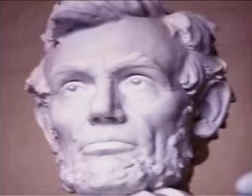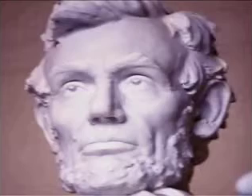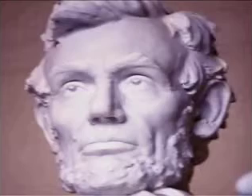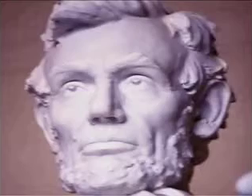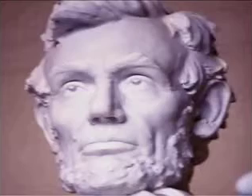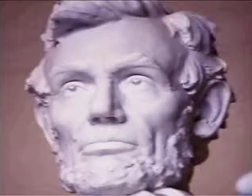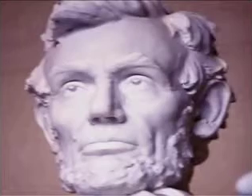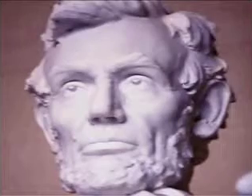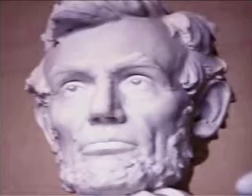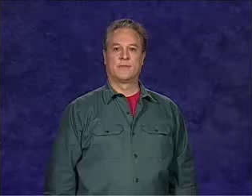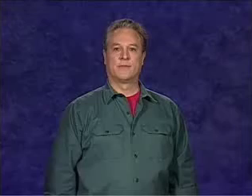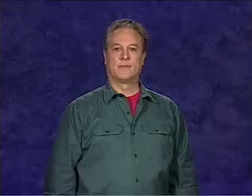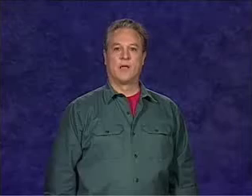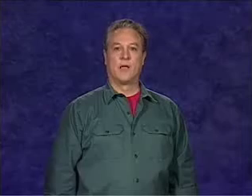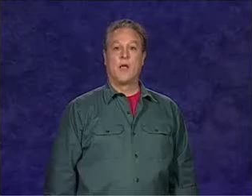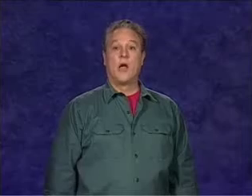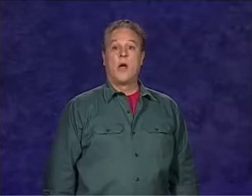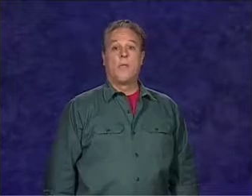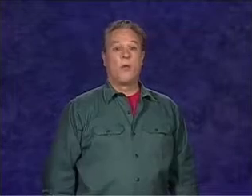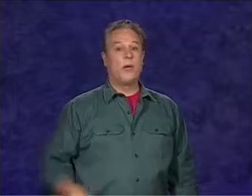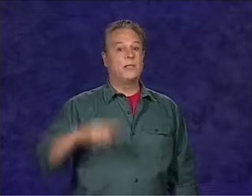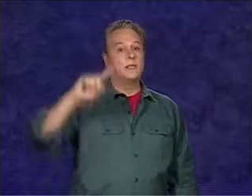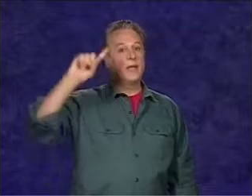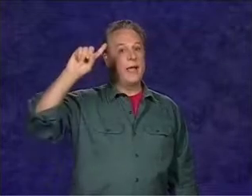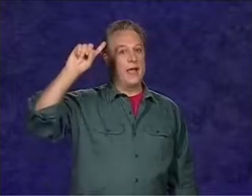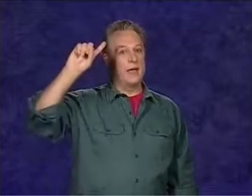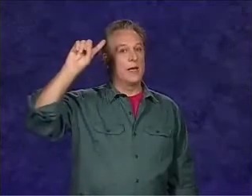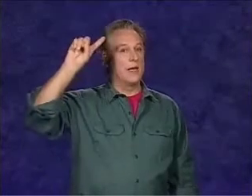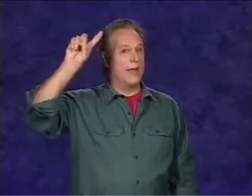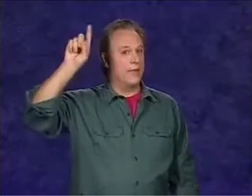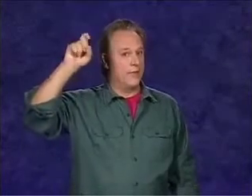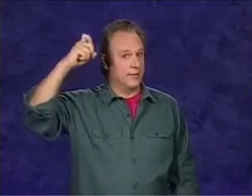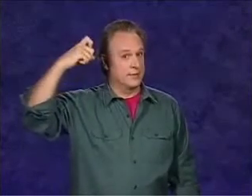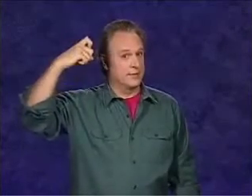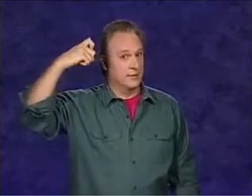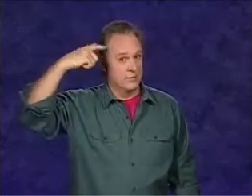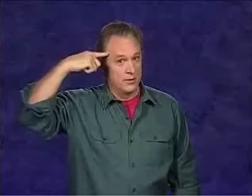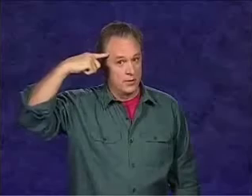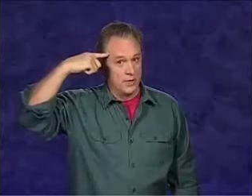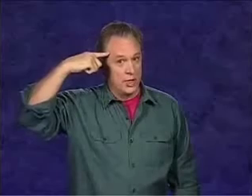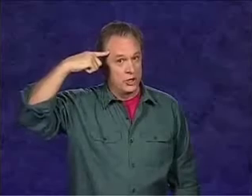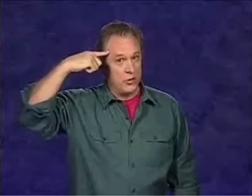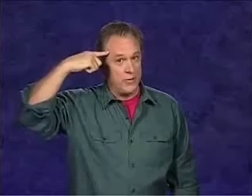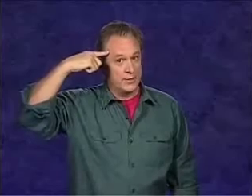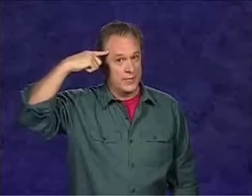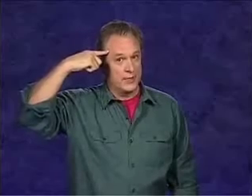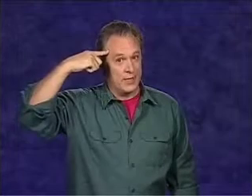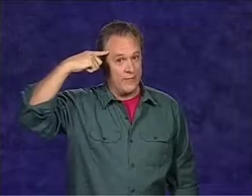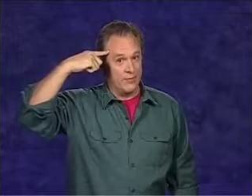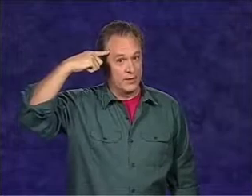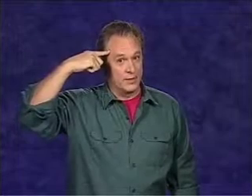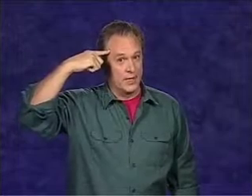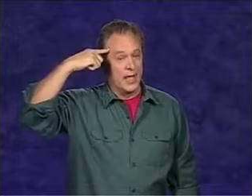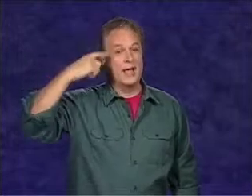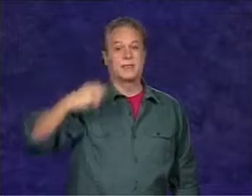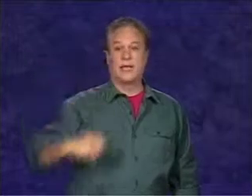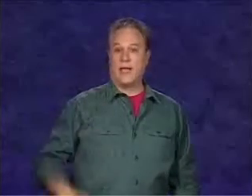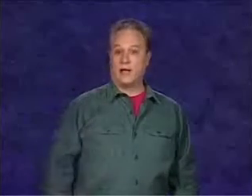Point to the head like this to represent the government as the head of